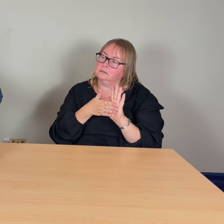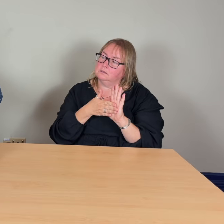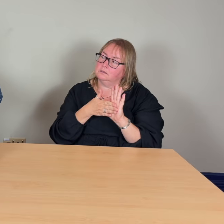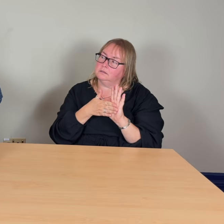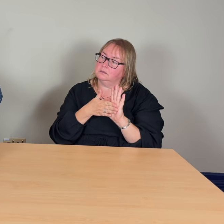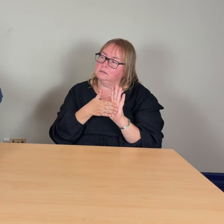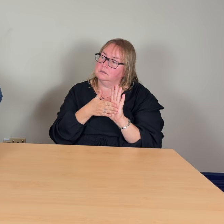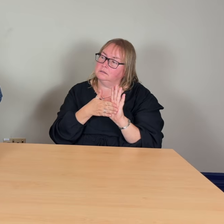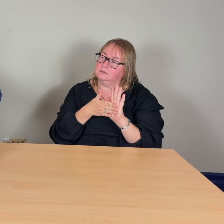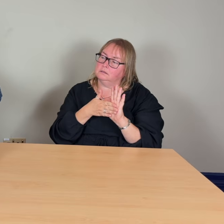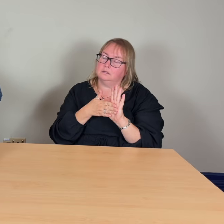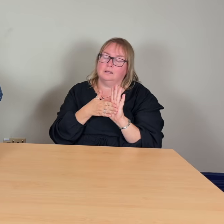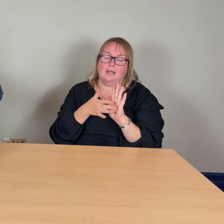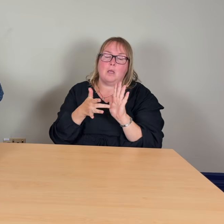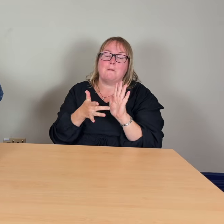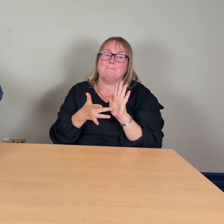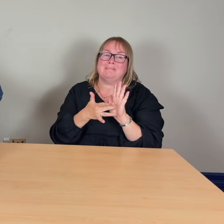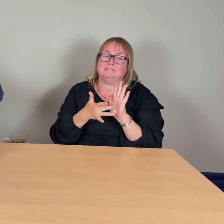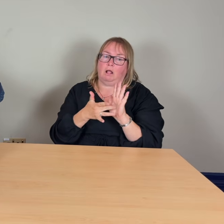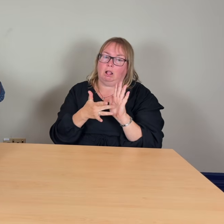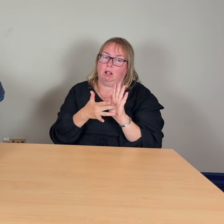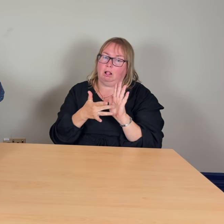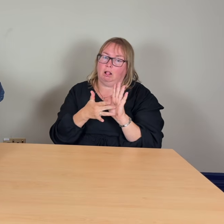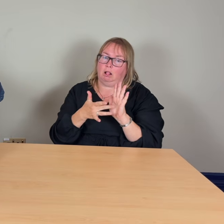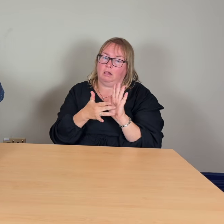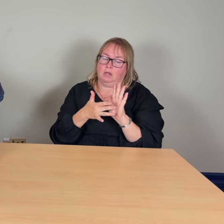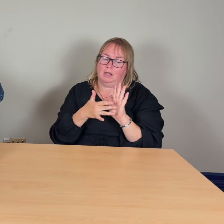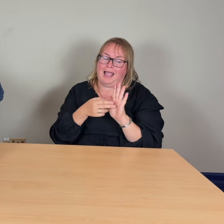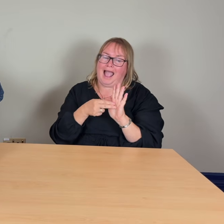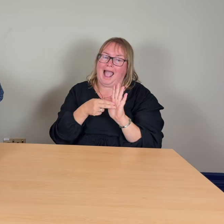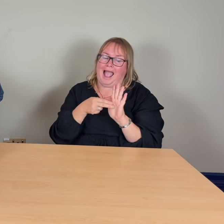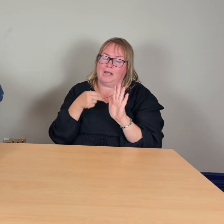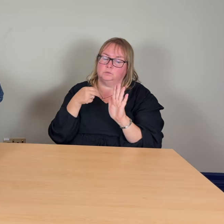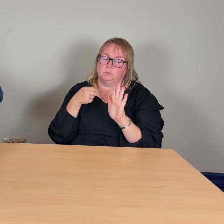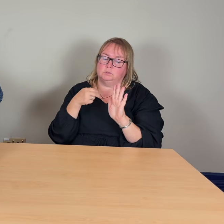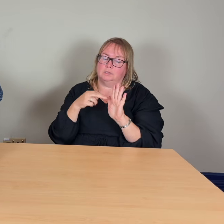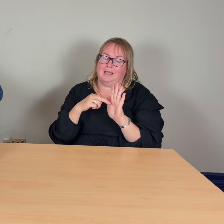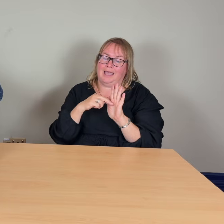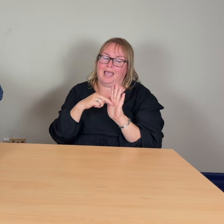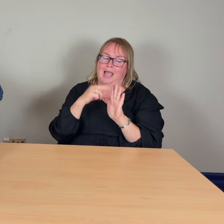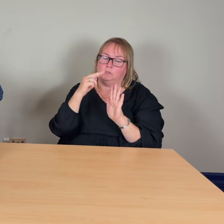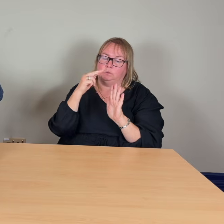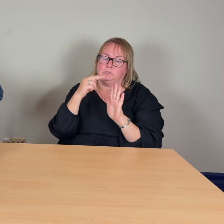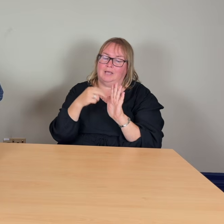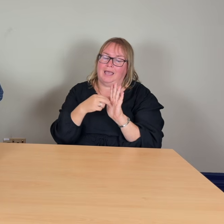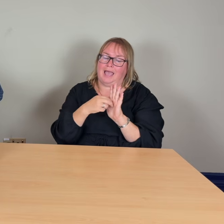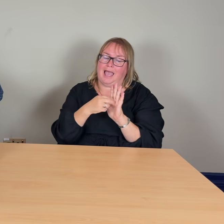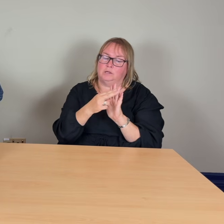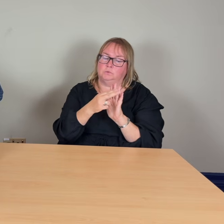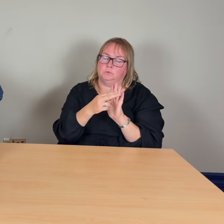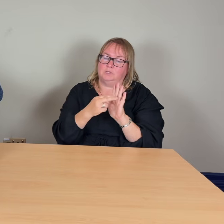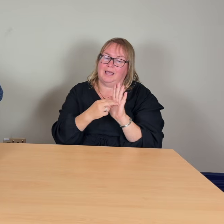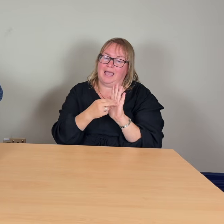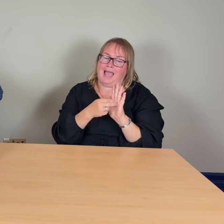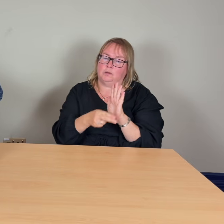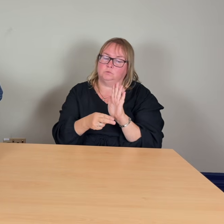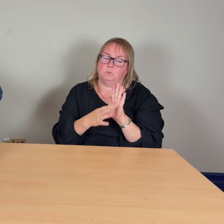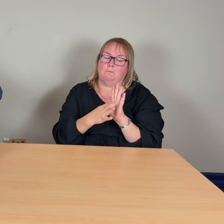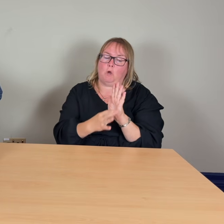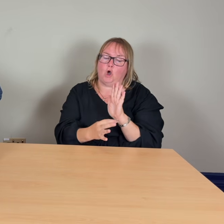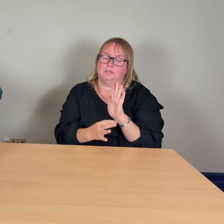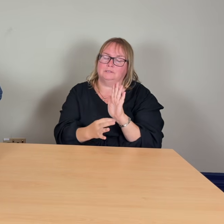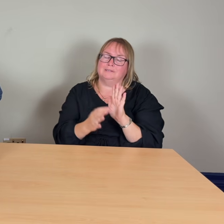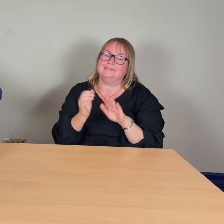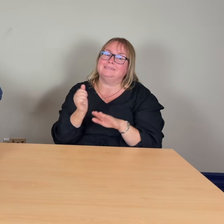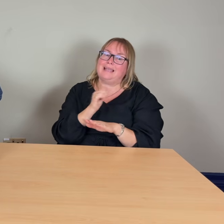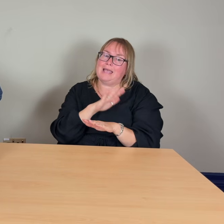and then I'll brush from the middle out to the points. And I'm taking my time